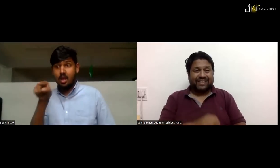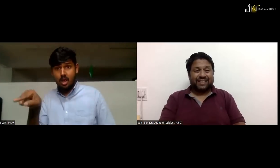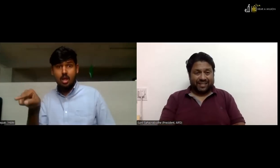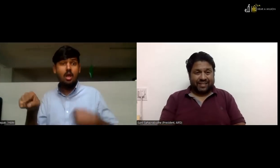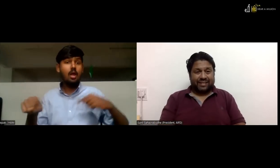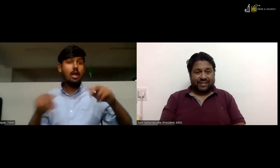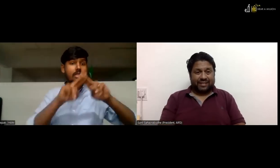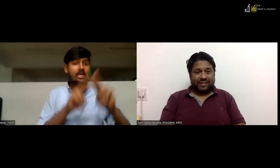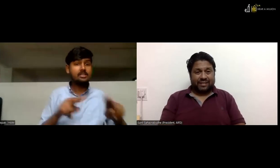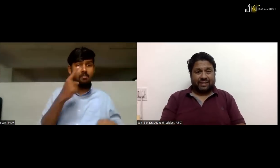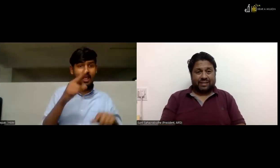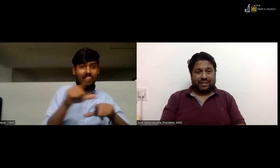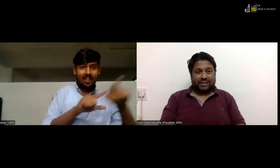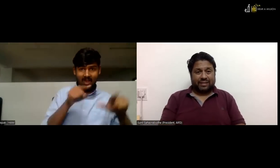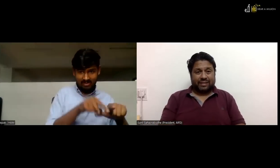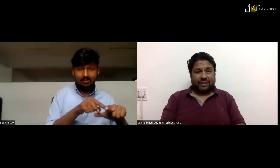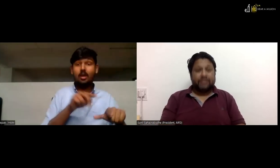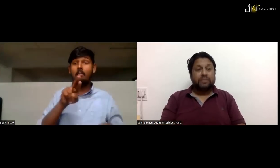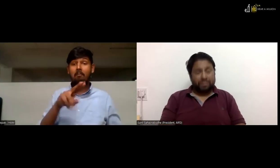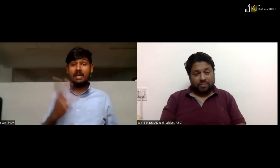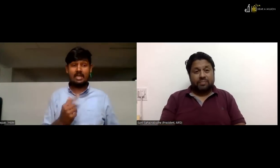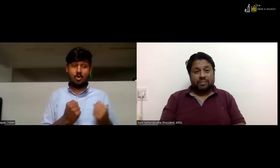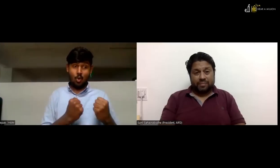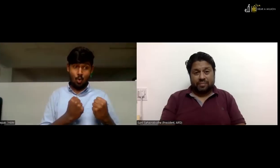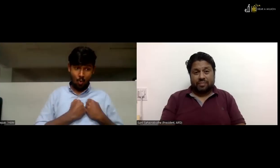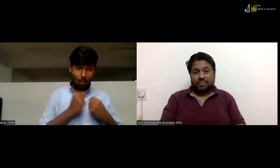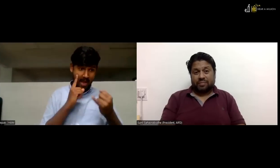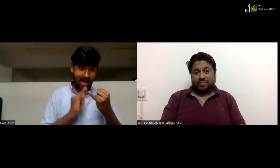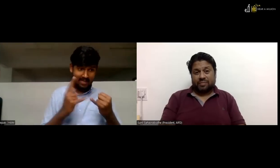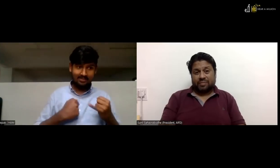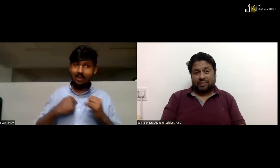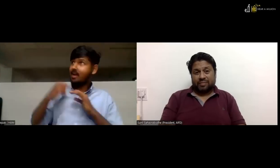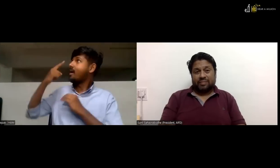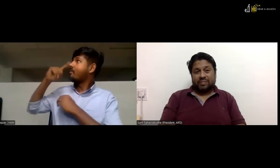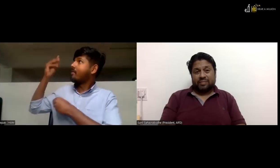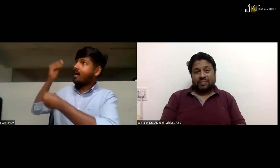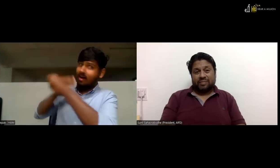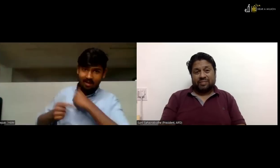All right. So when we talk about the sign language and international,